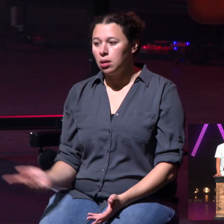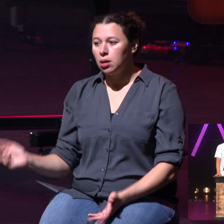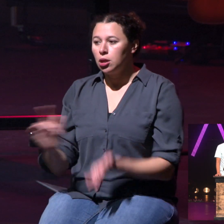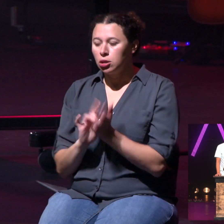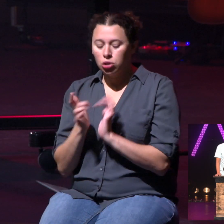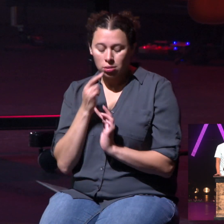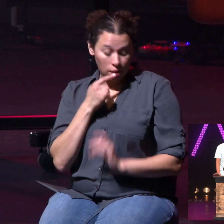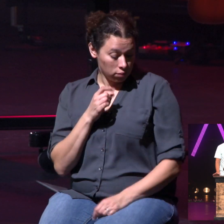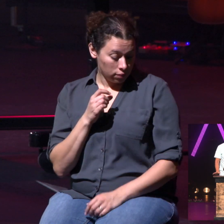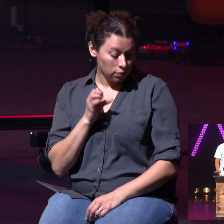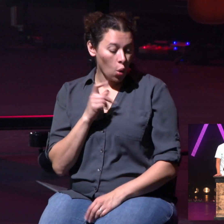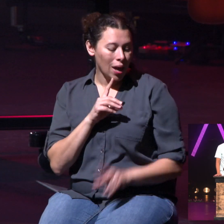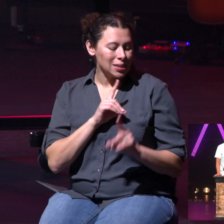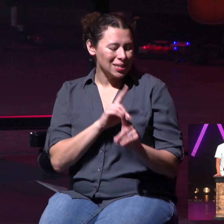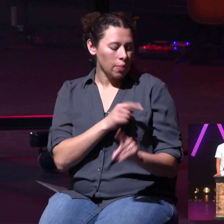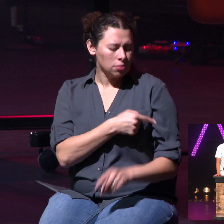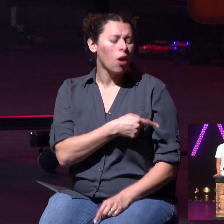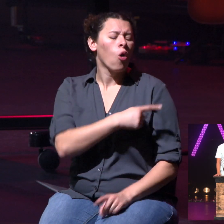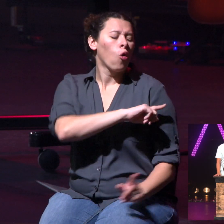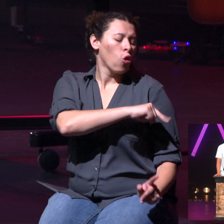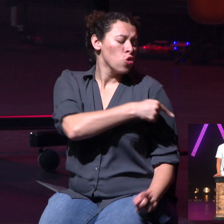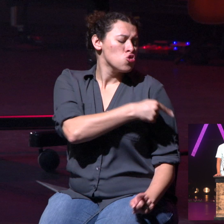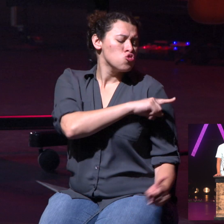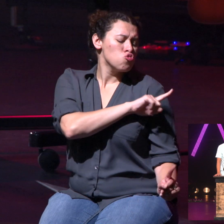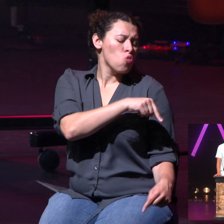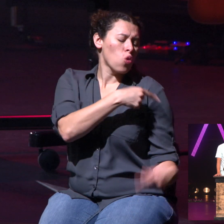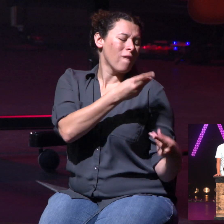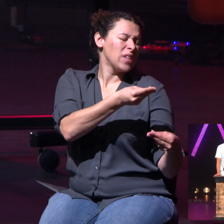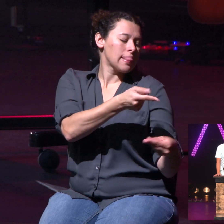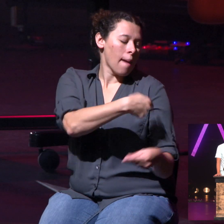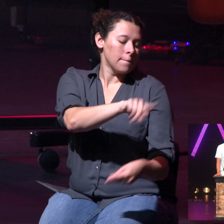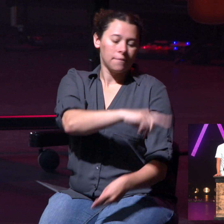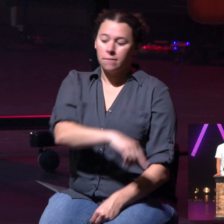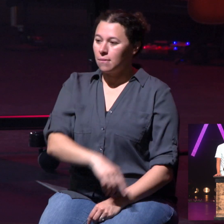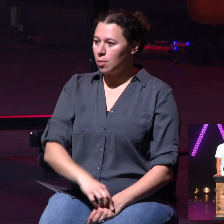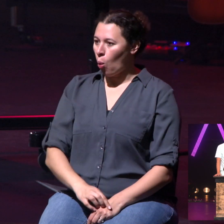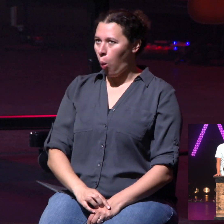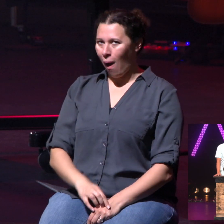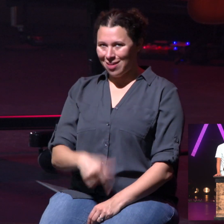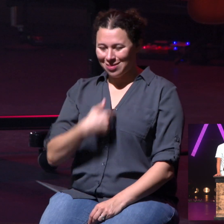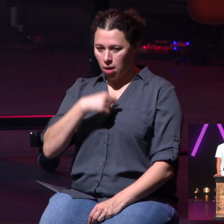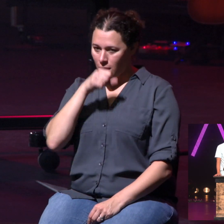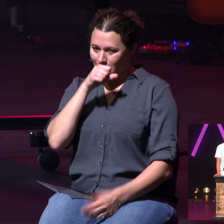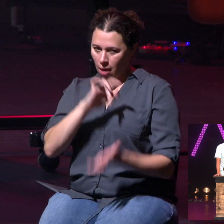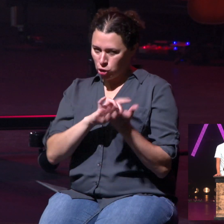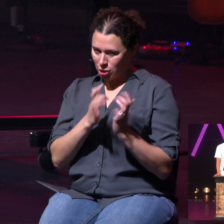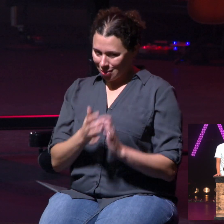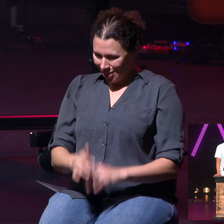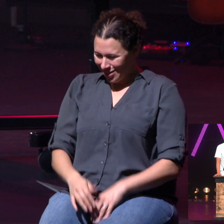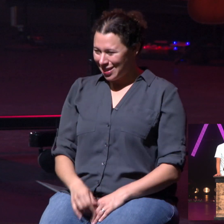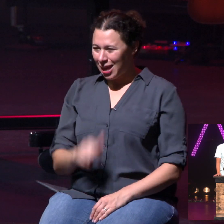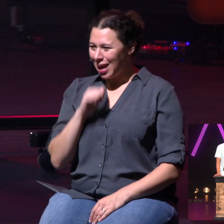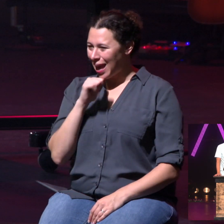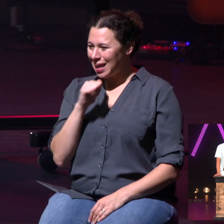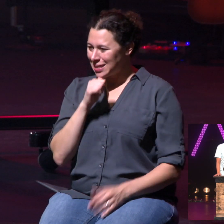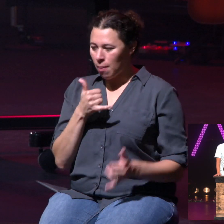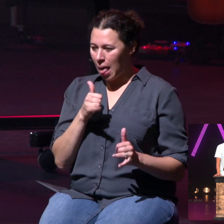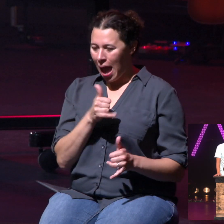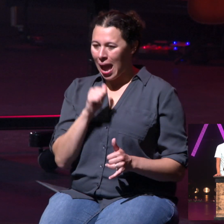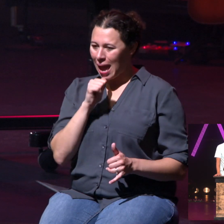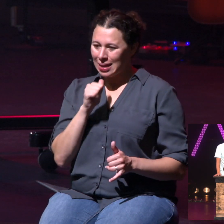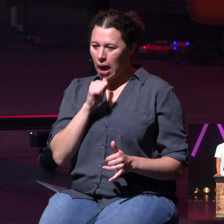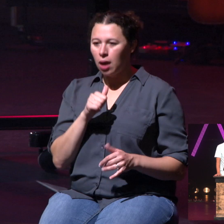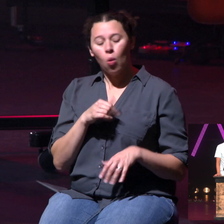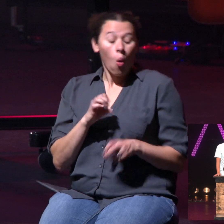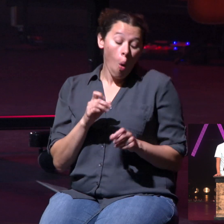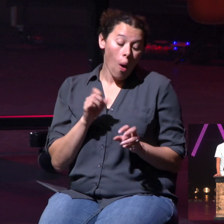eat. I love Jesus. I love how he just comes back. He's not poking around here. He's not messing around. He